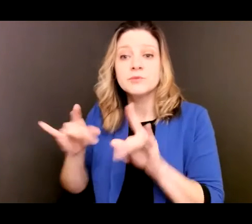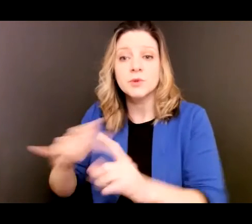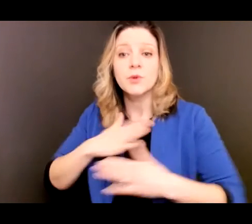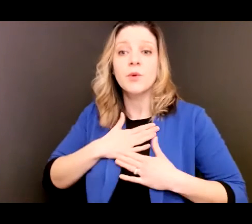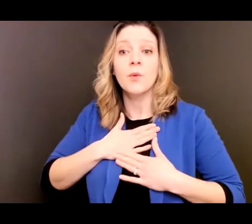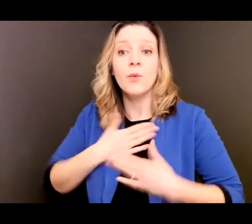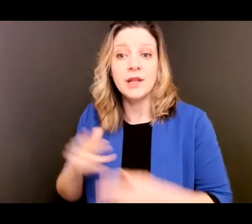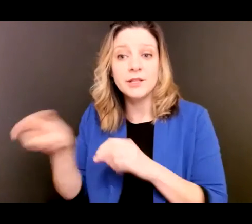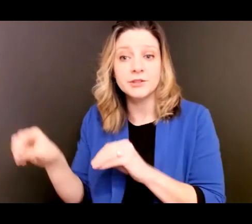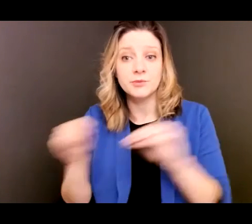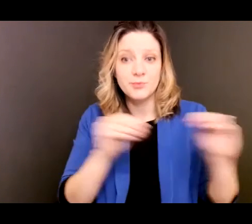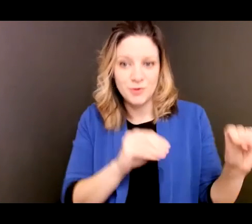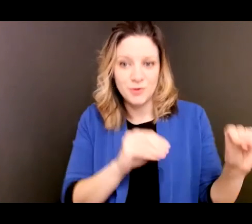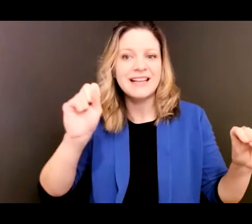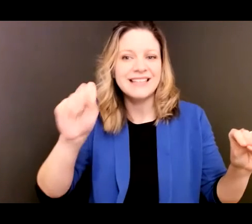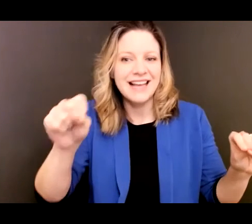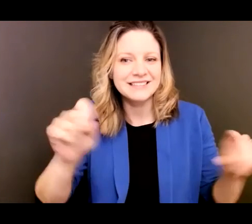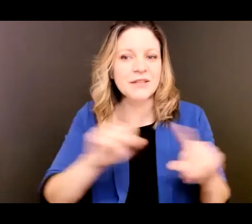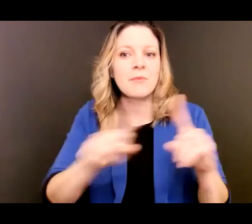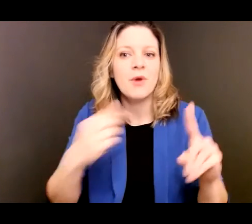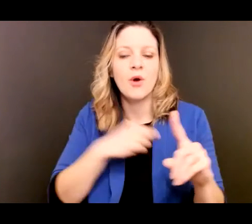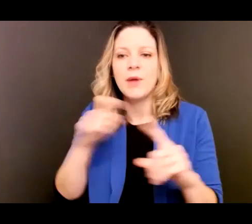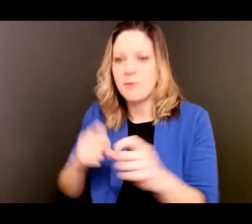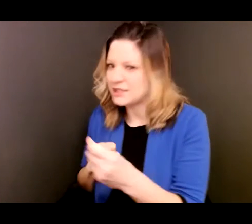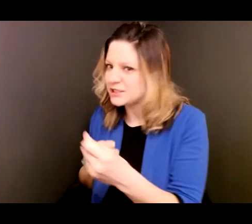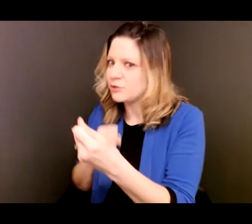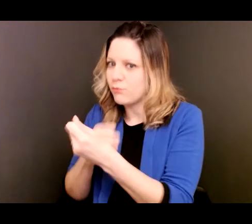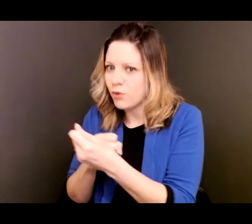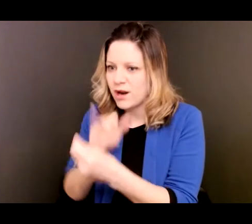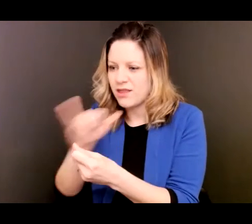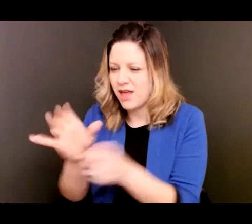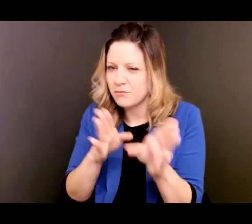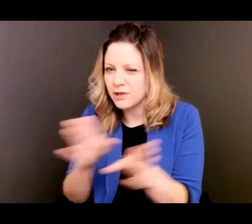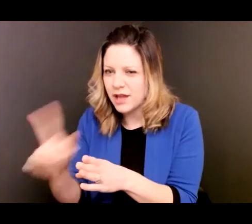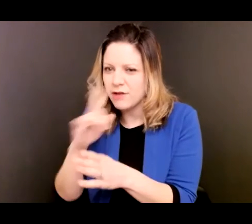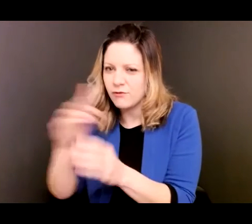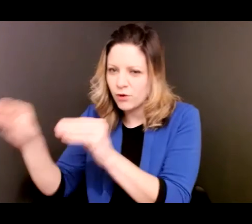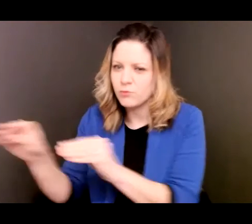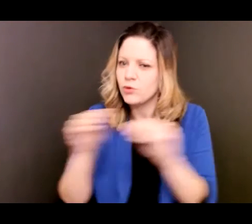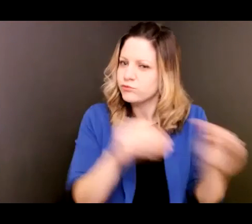same page on his individualized transition plan.